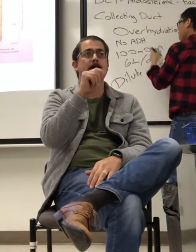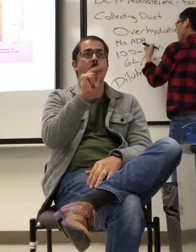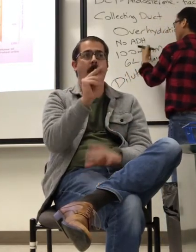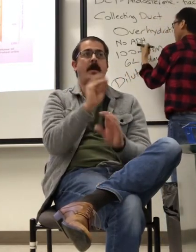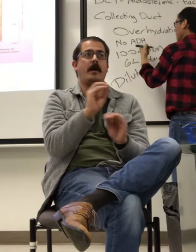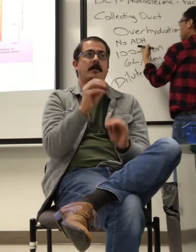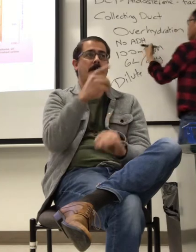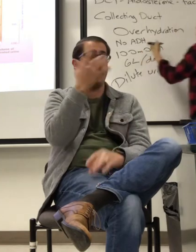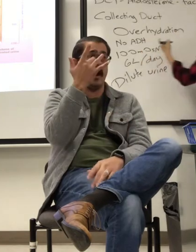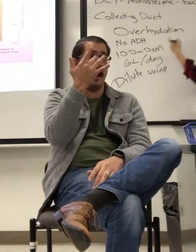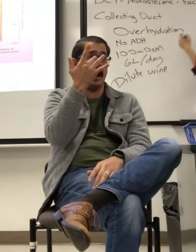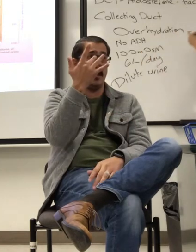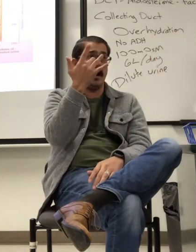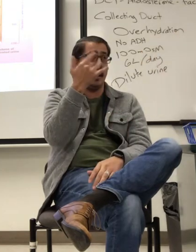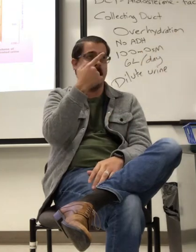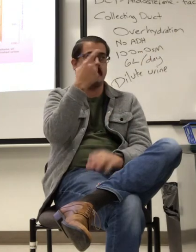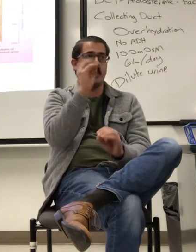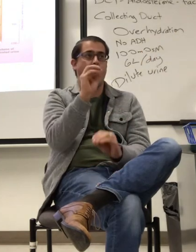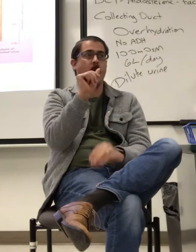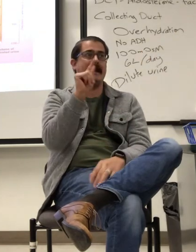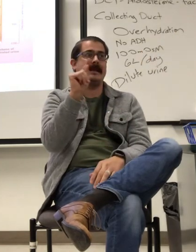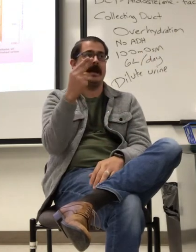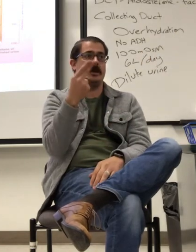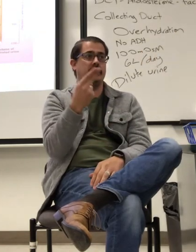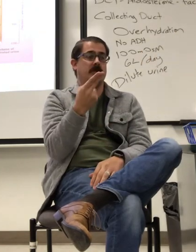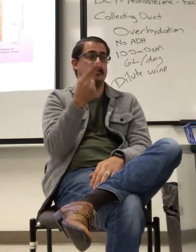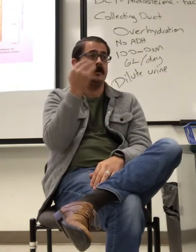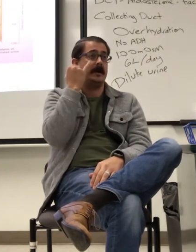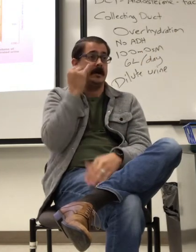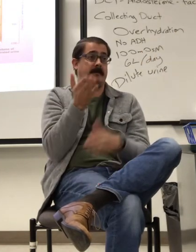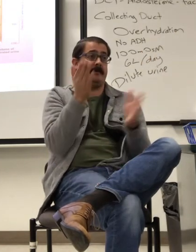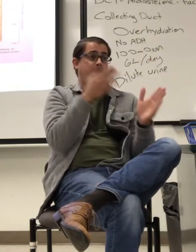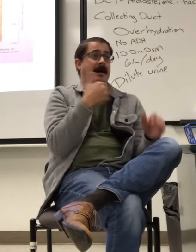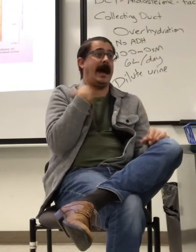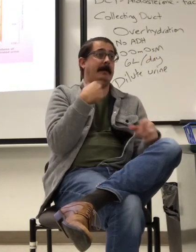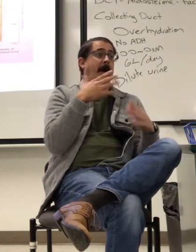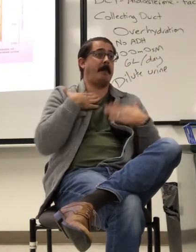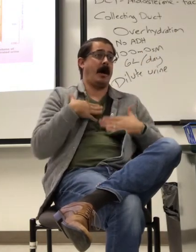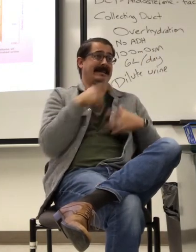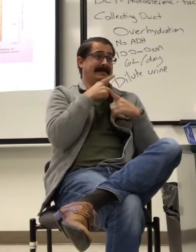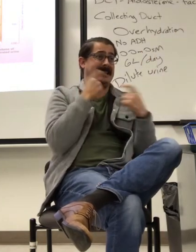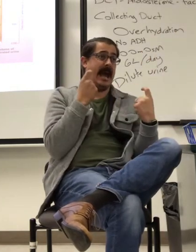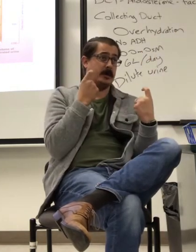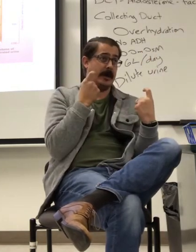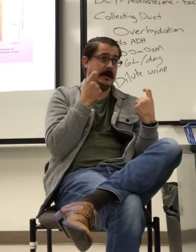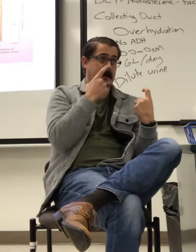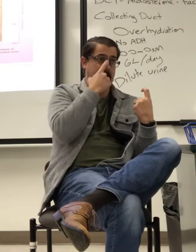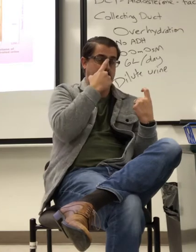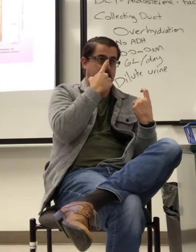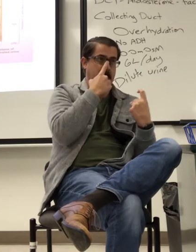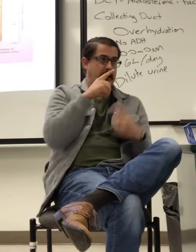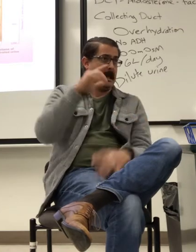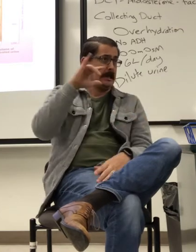because there's no ADH. If the body's in a state of dehydration,